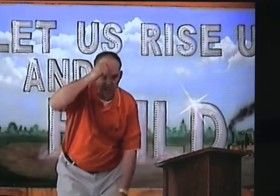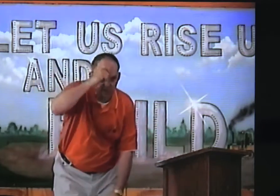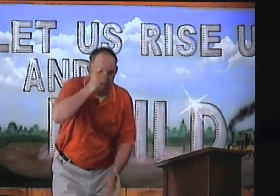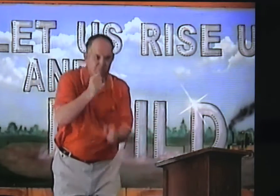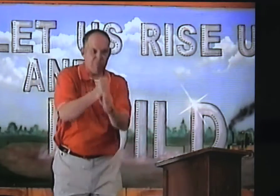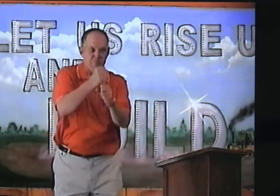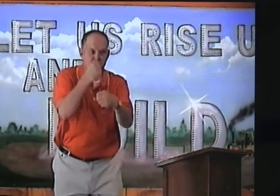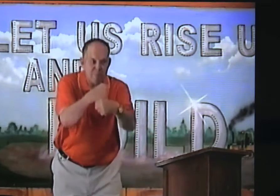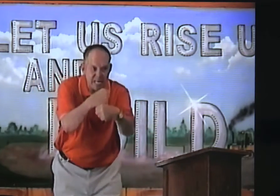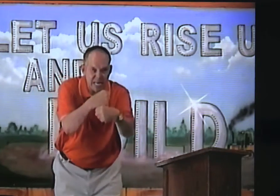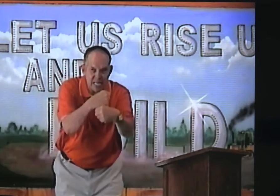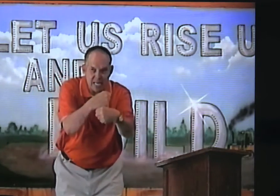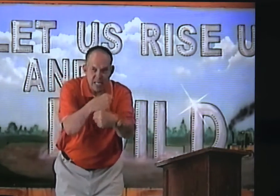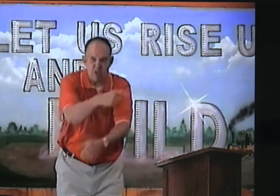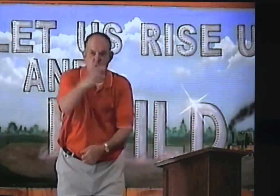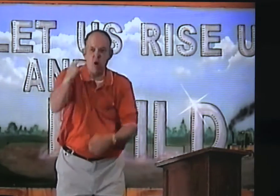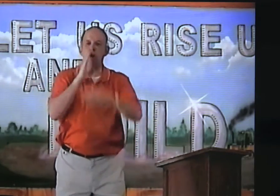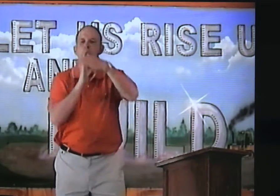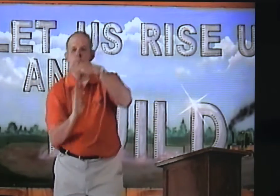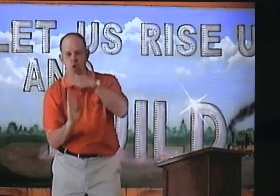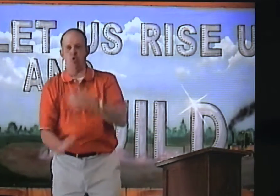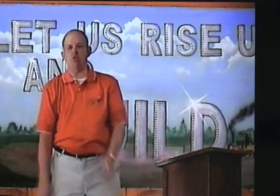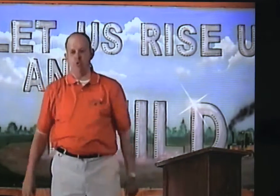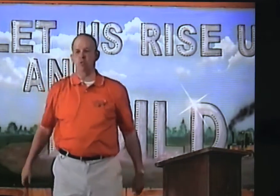Wisdom makes you